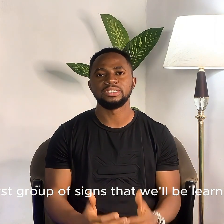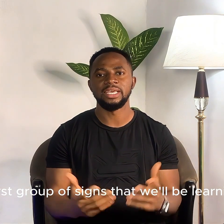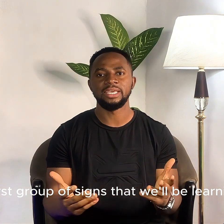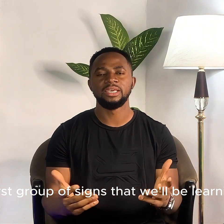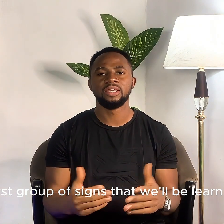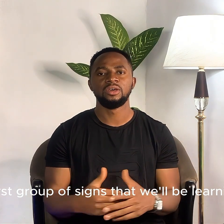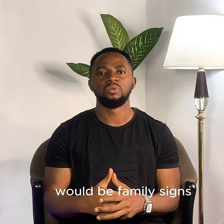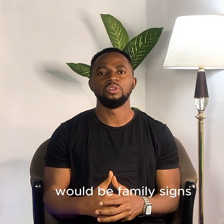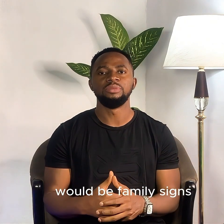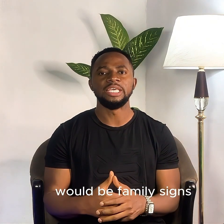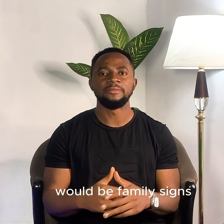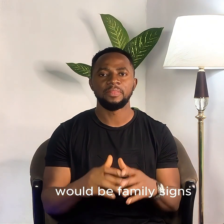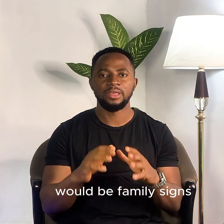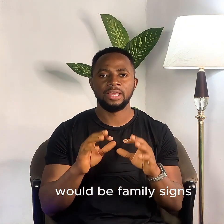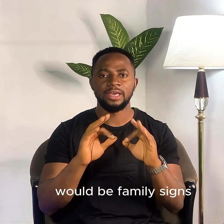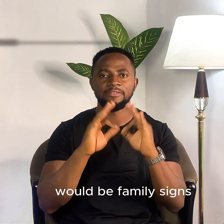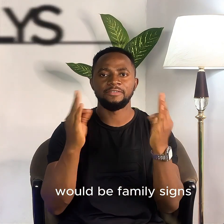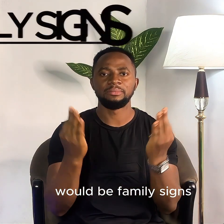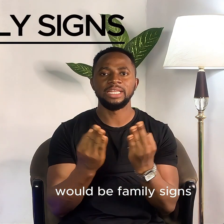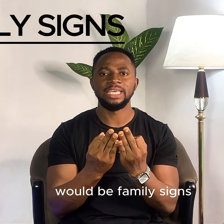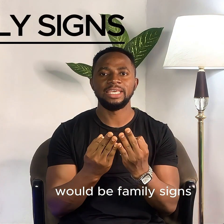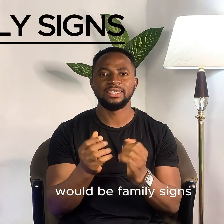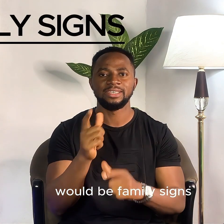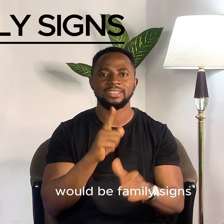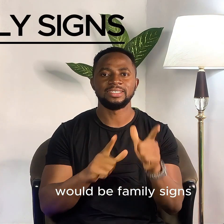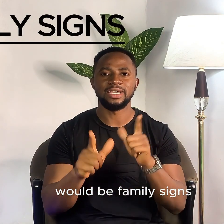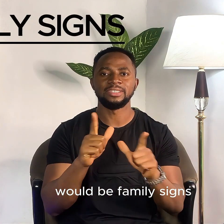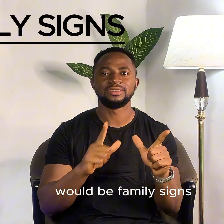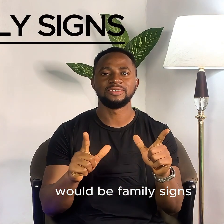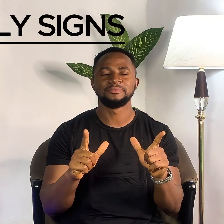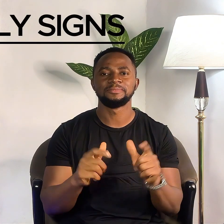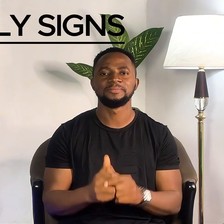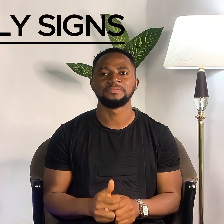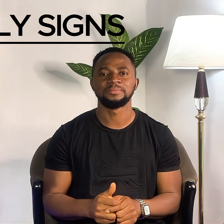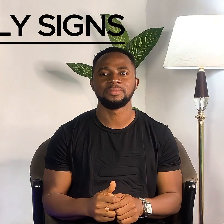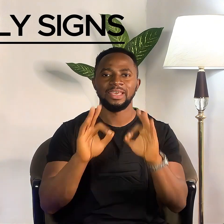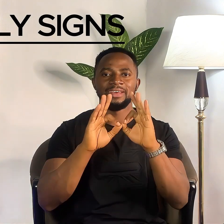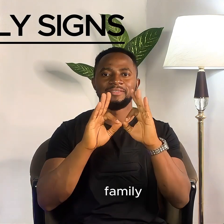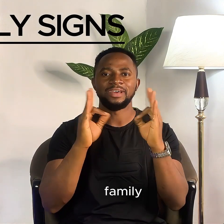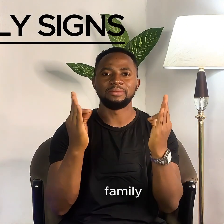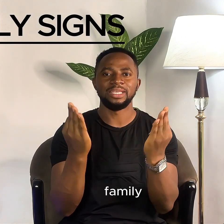today would be family signs. Family